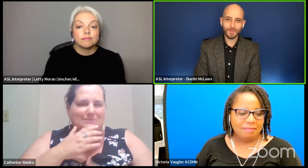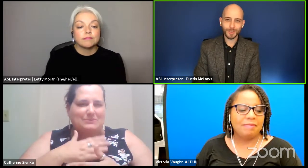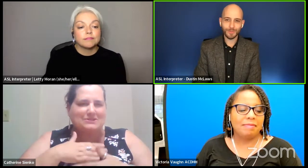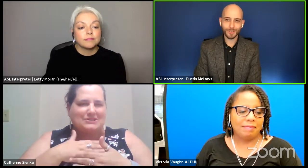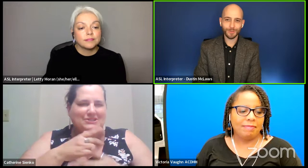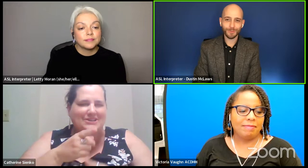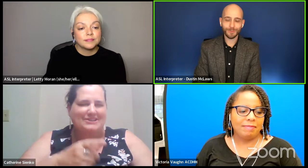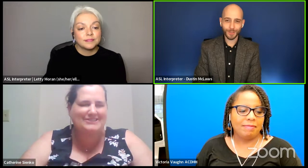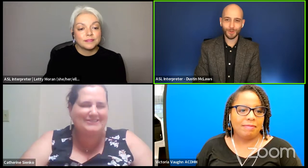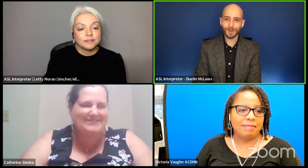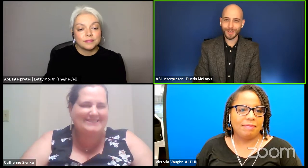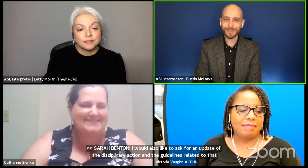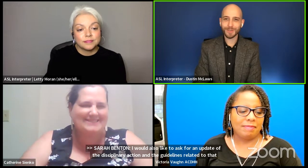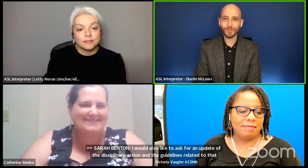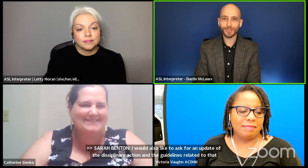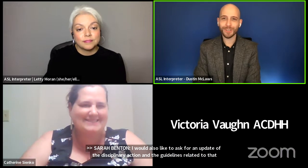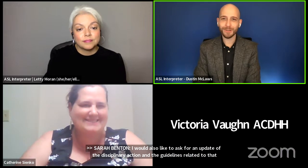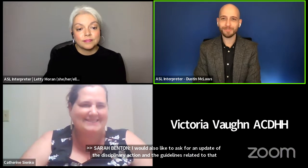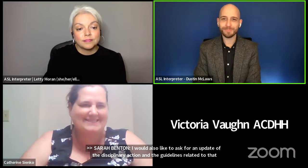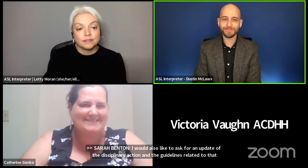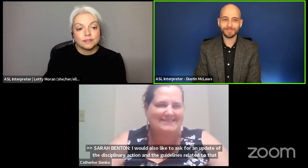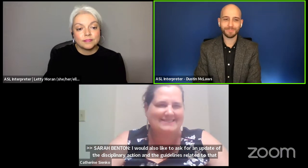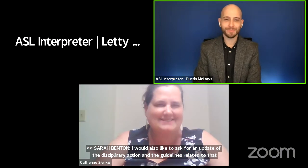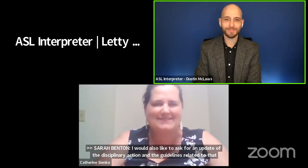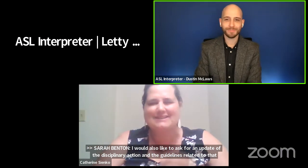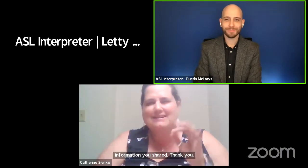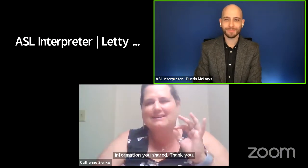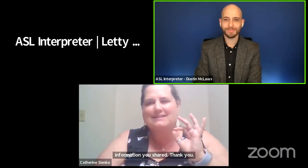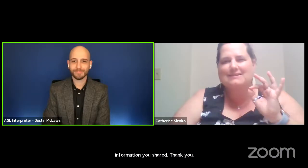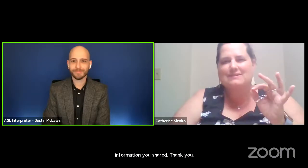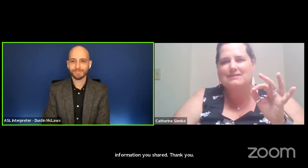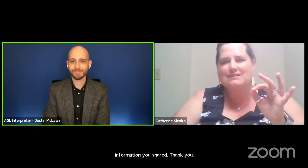Thank you so much, Victoria. We appreciate it.